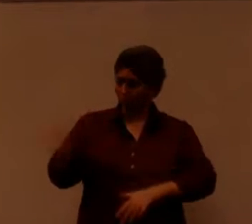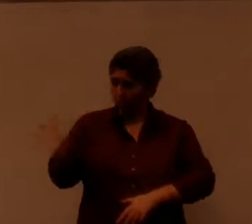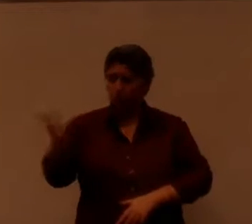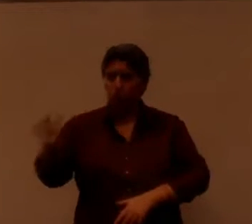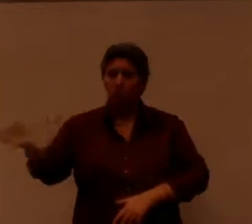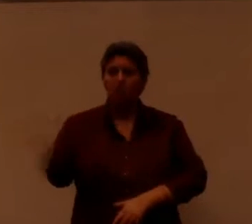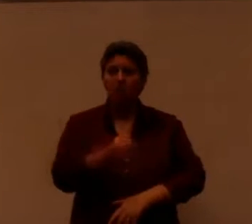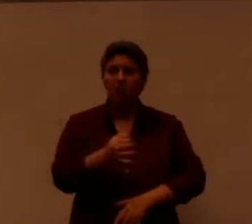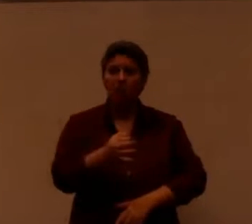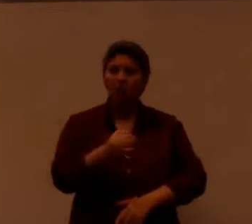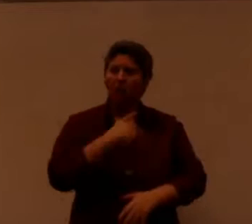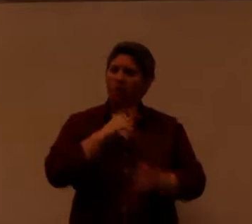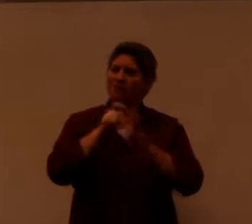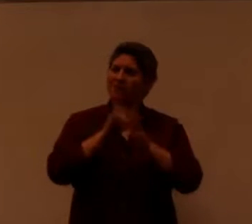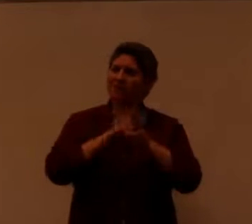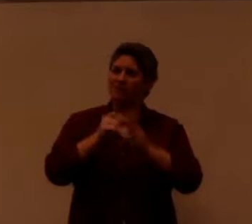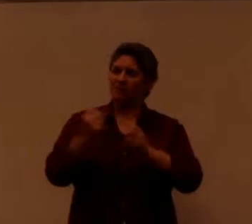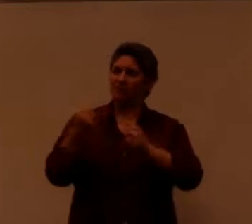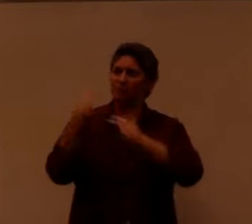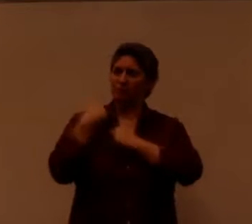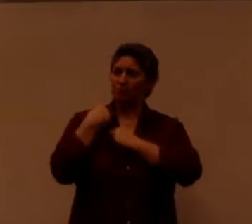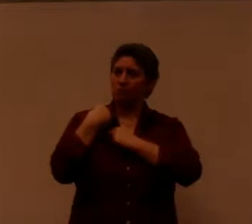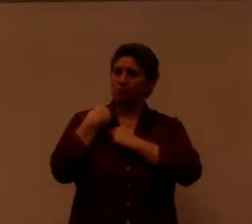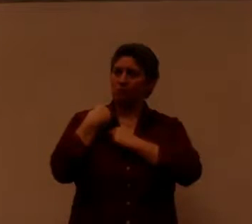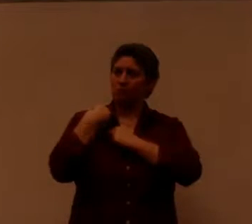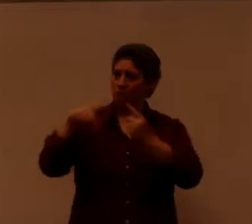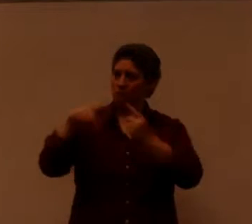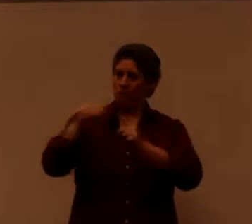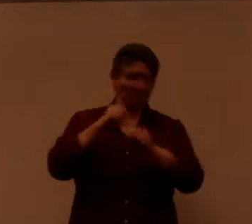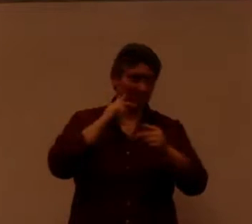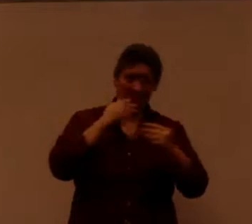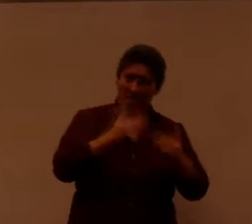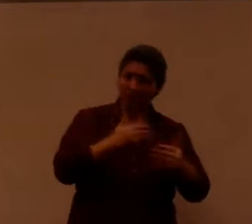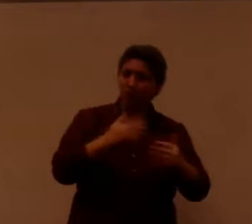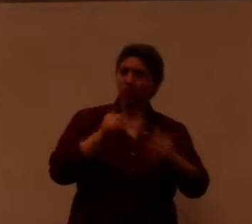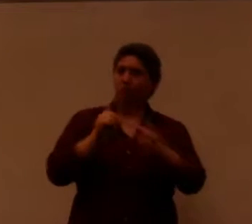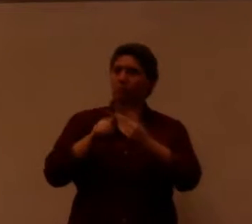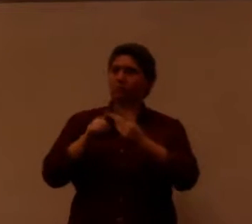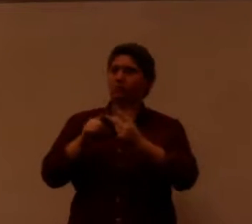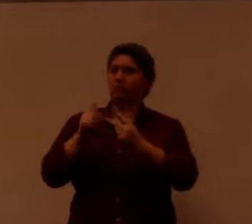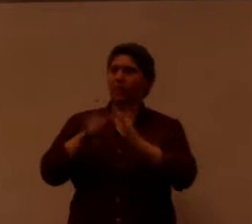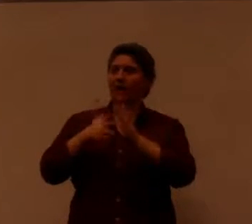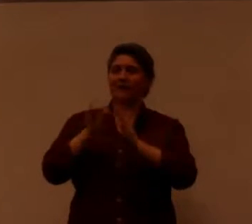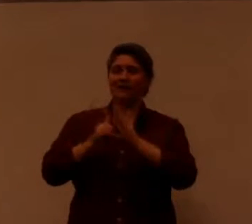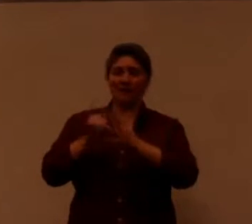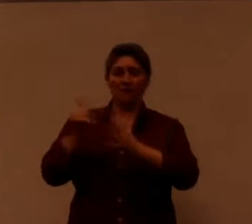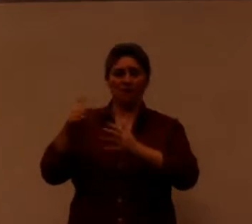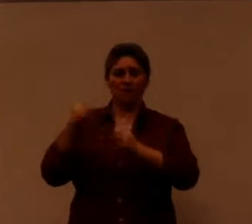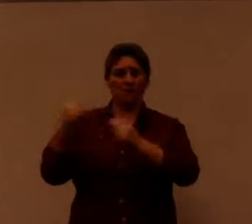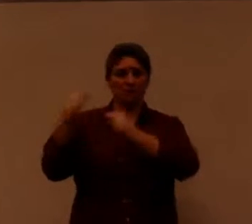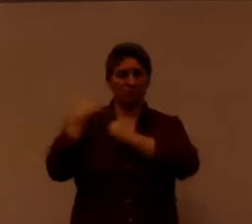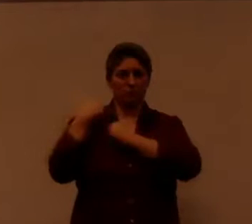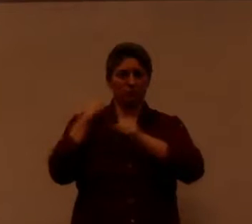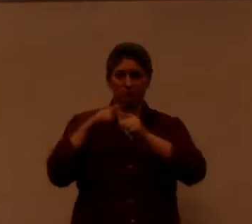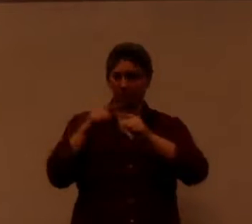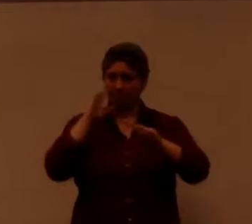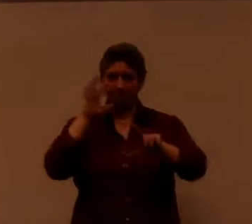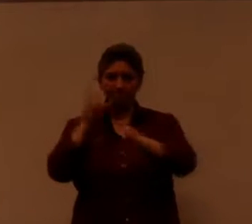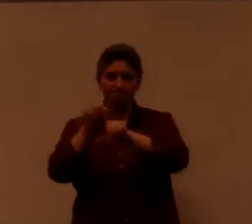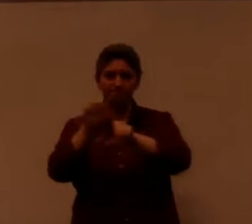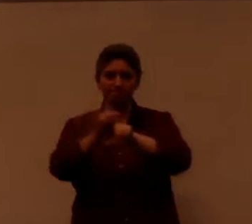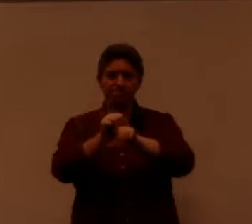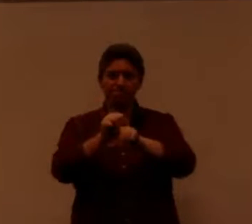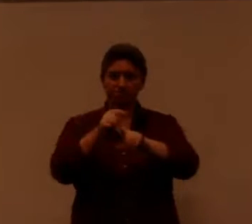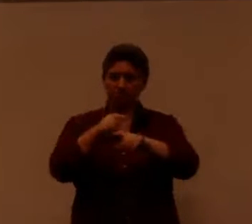going to be a young group, and to encourage young deaf people to apply. So I think other organisations, not